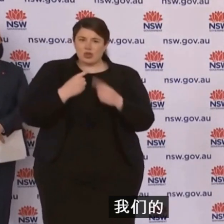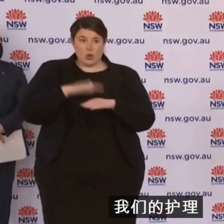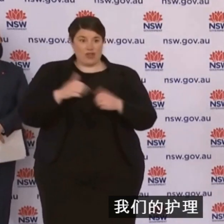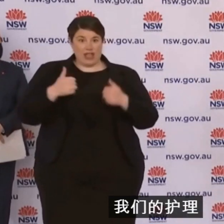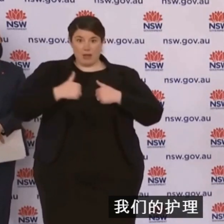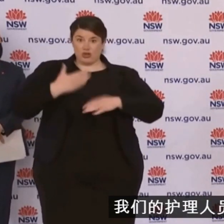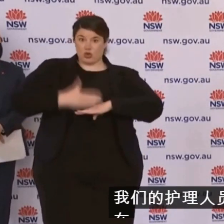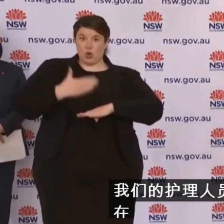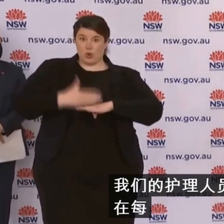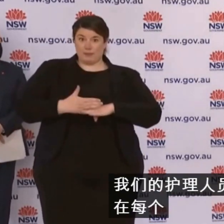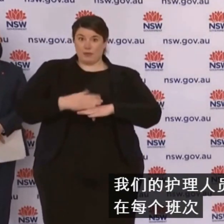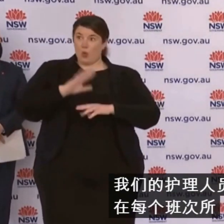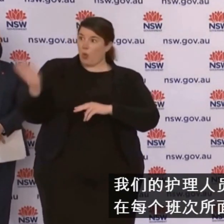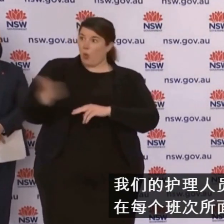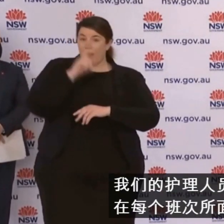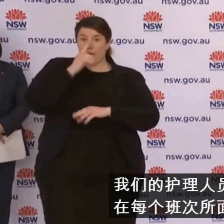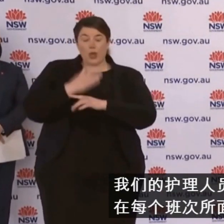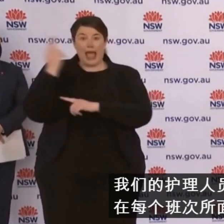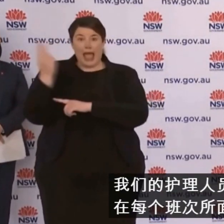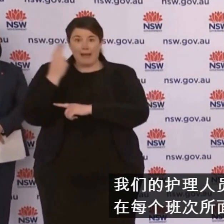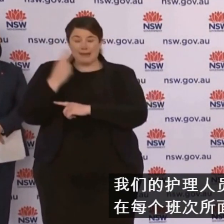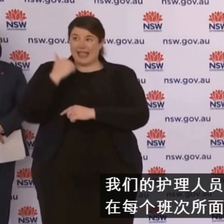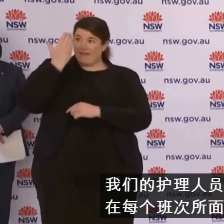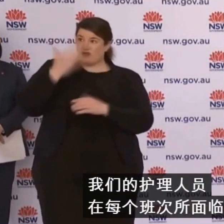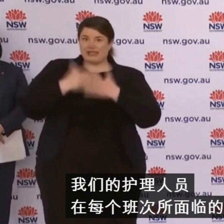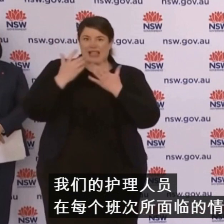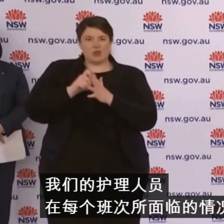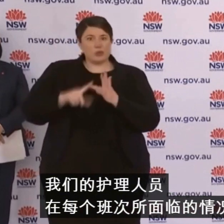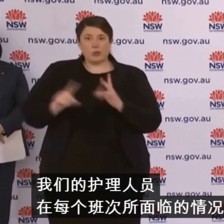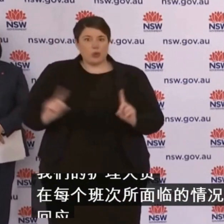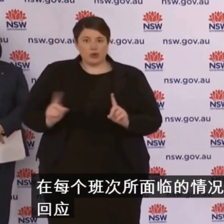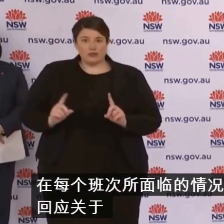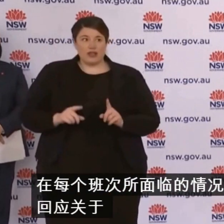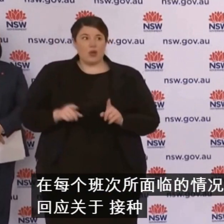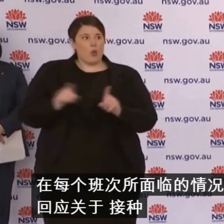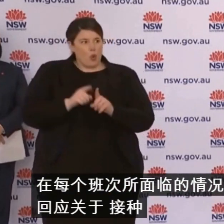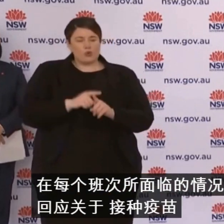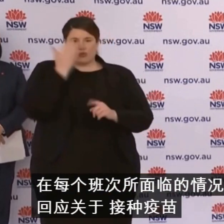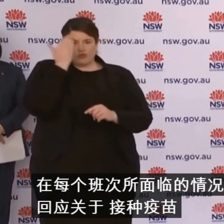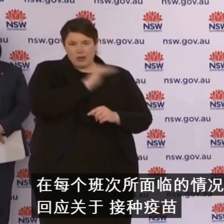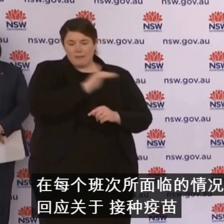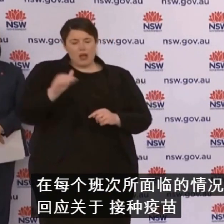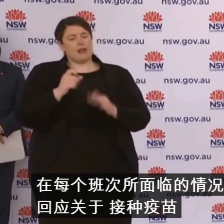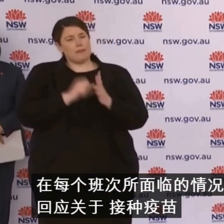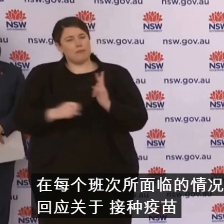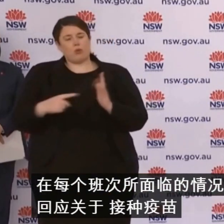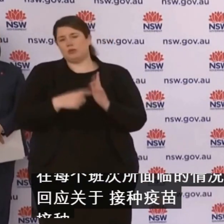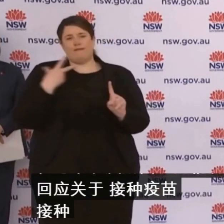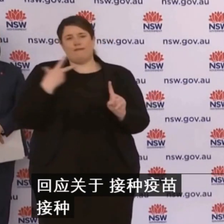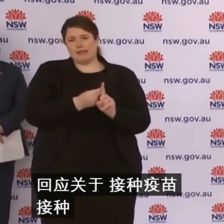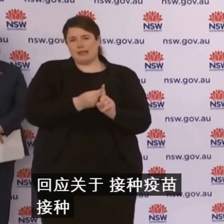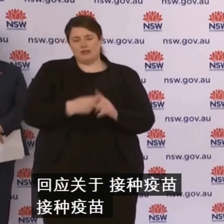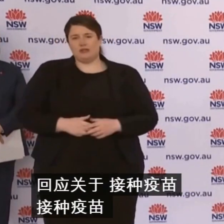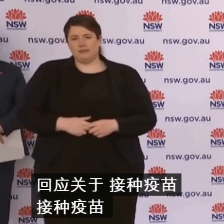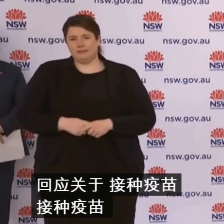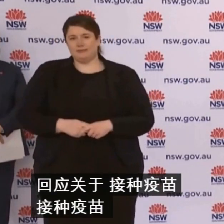our paramedics face and do on every single shift, and to echo the message about getting vaccinated. In